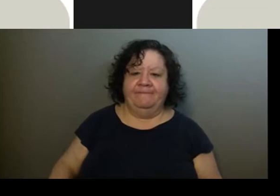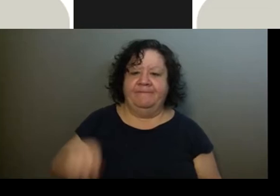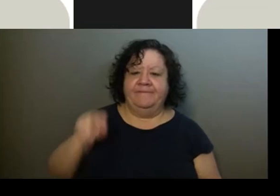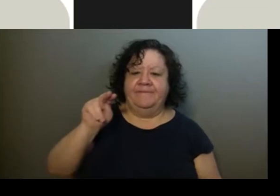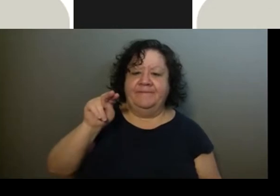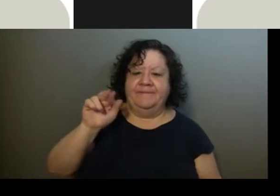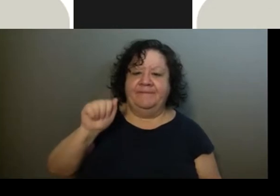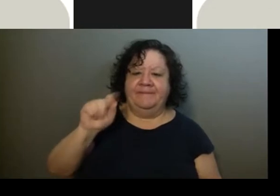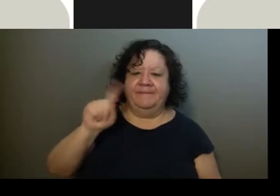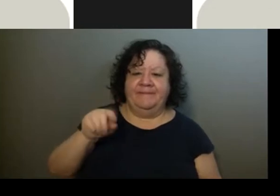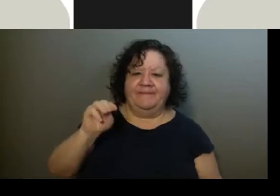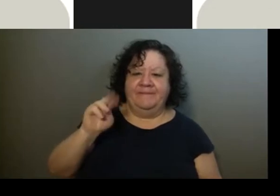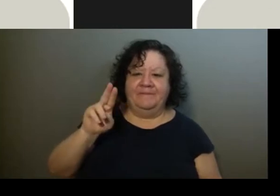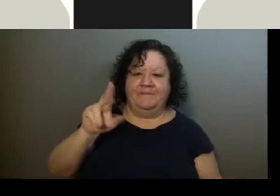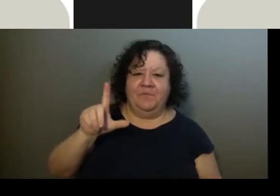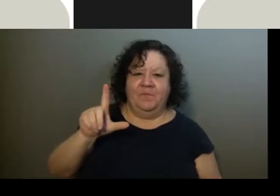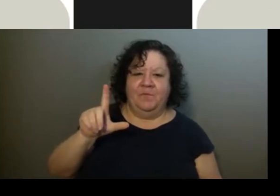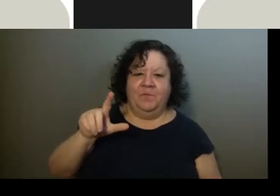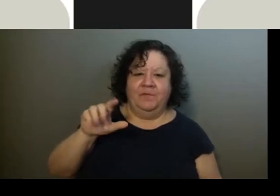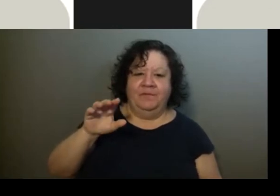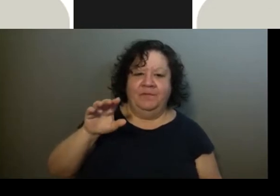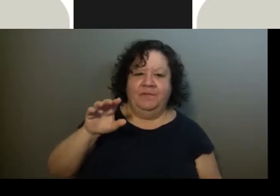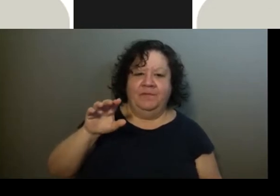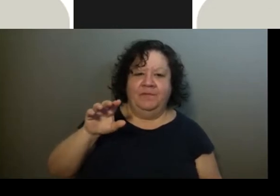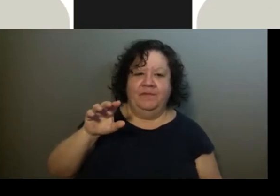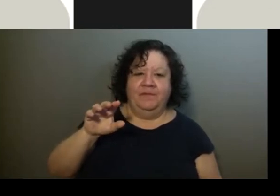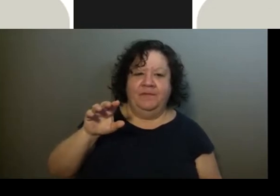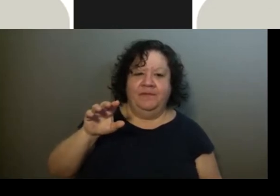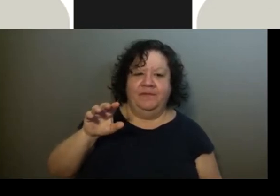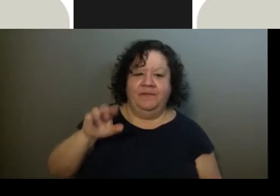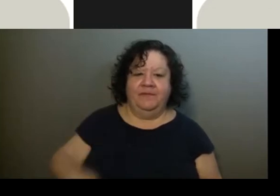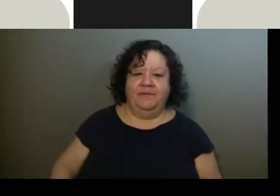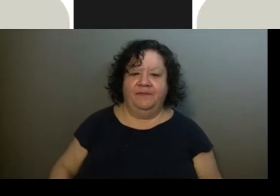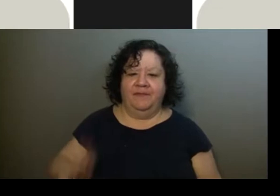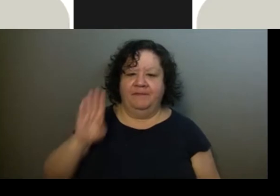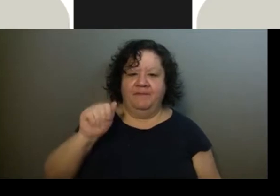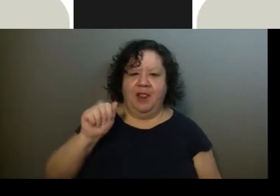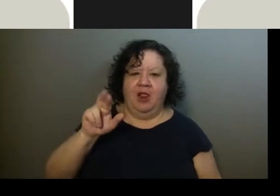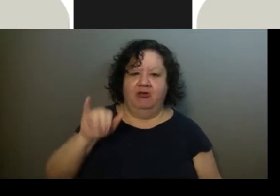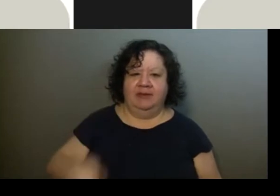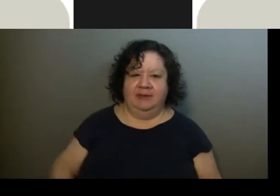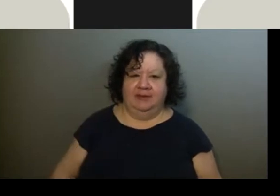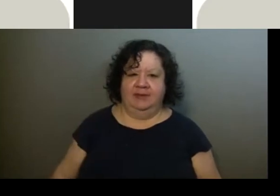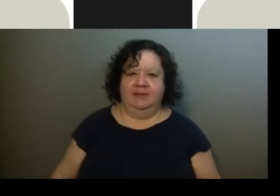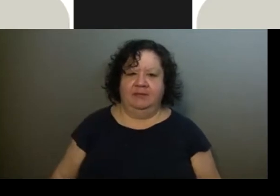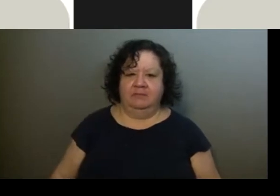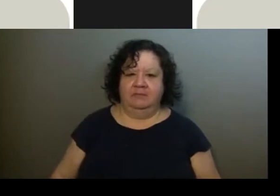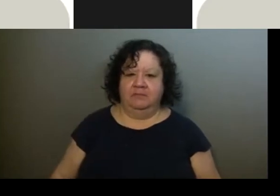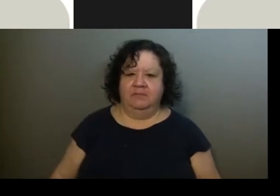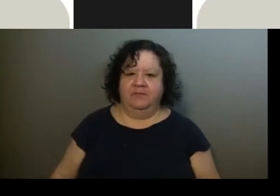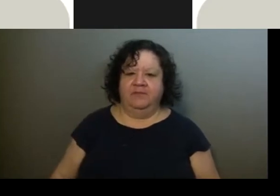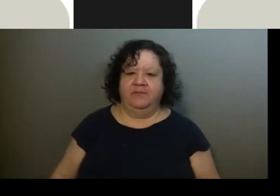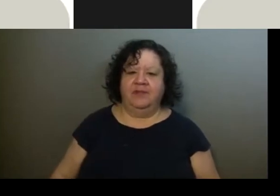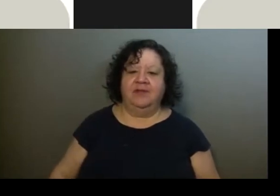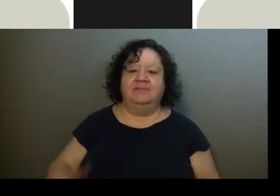am audible to everyone. I just wanted to raise a few issues. I am from Bangladesh. I represent the Center